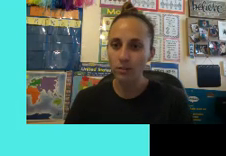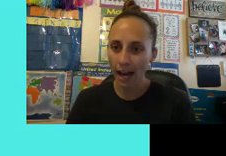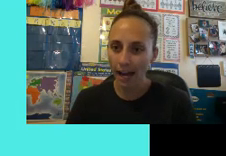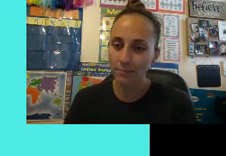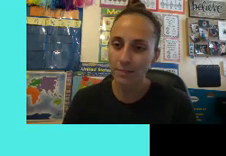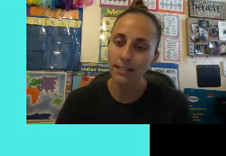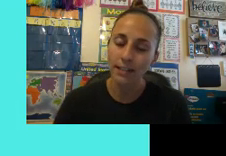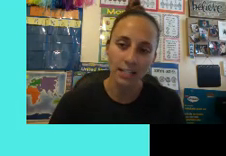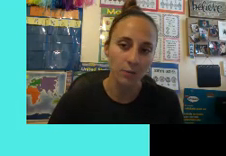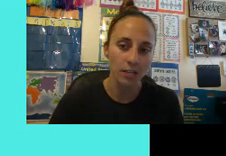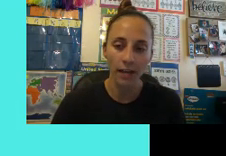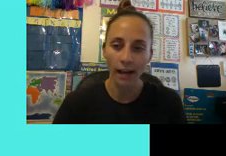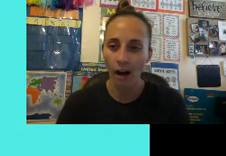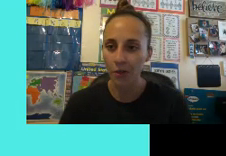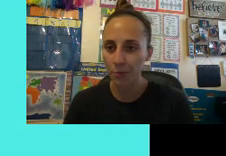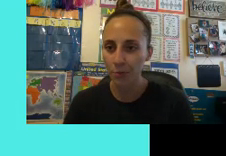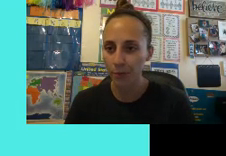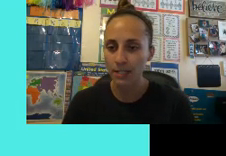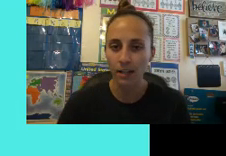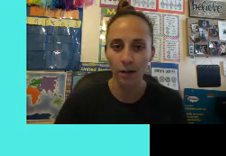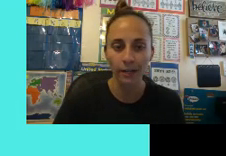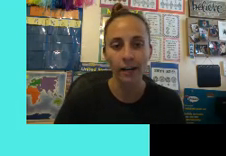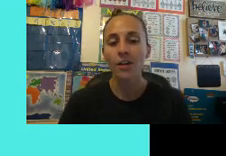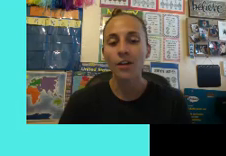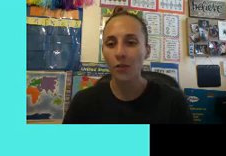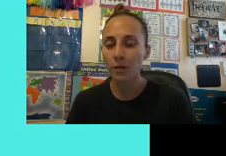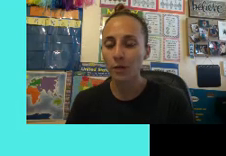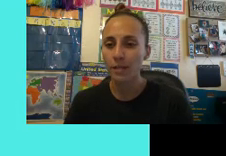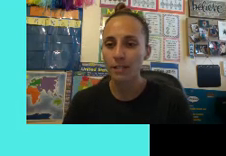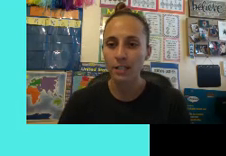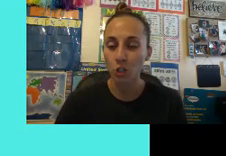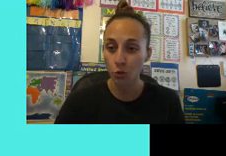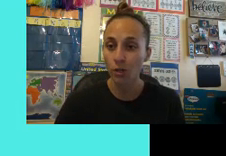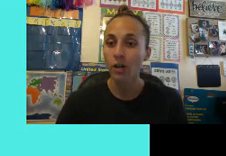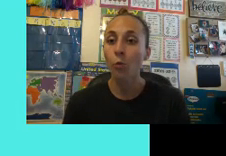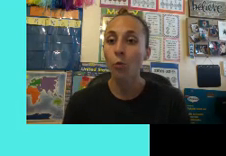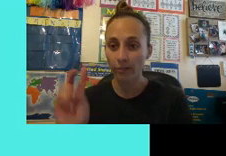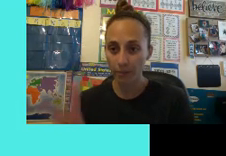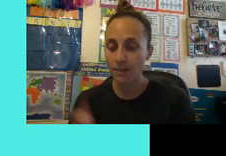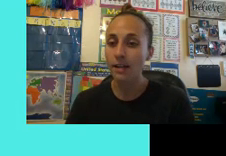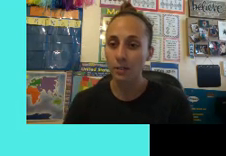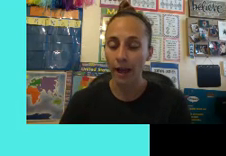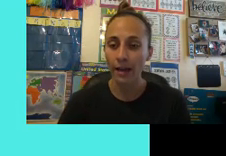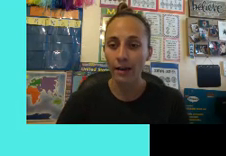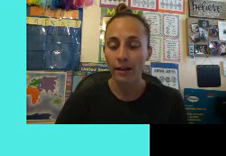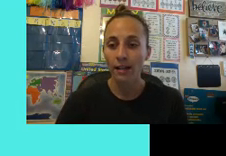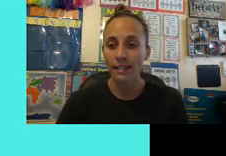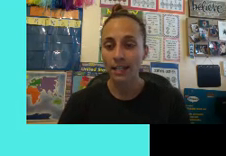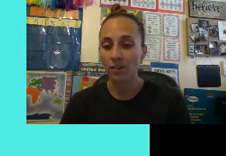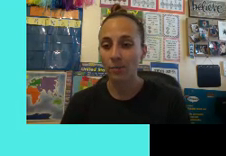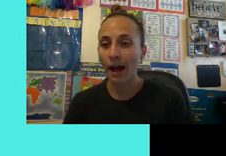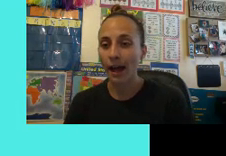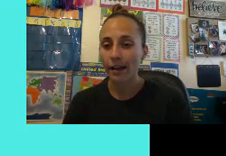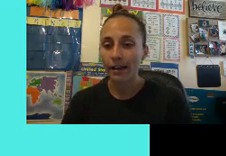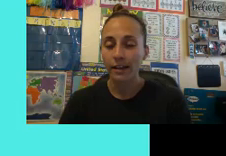several times this last week that we had author's purpose in our reading. The author's purpose is to one of three things, right? It stands